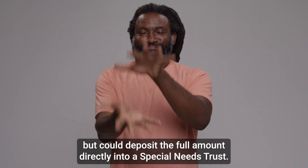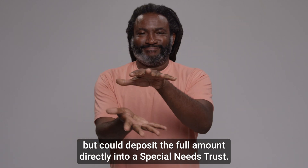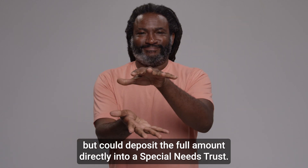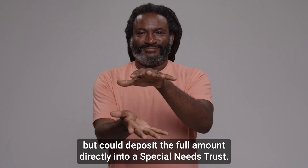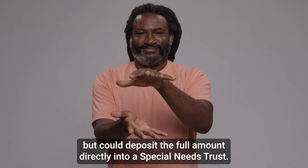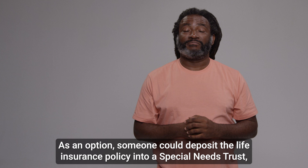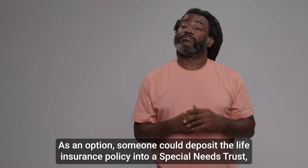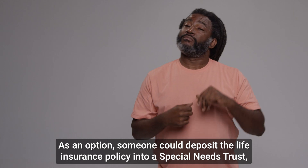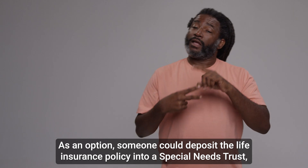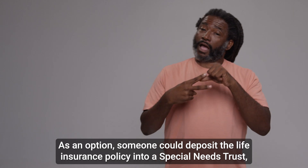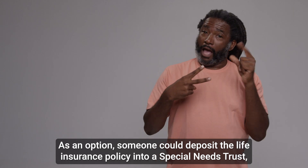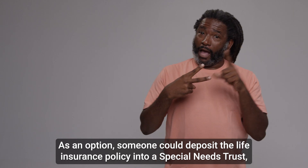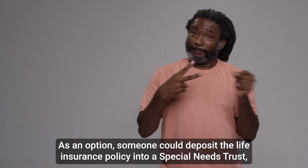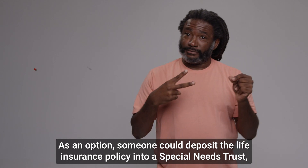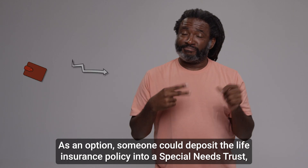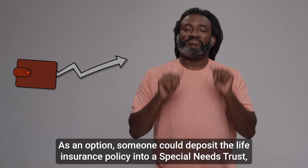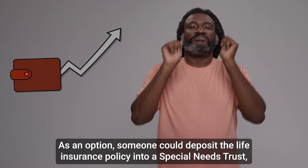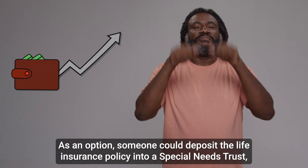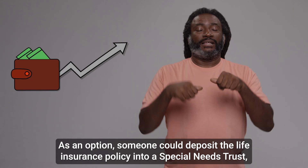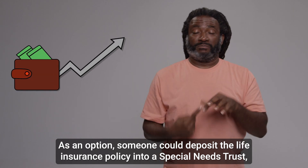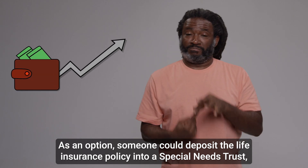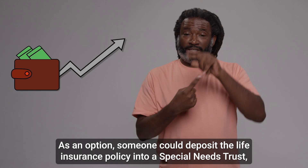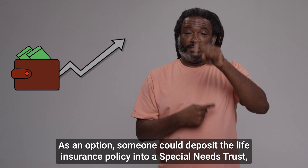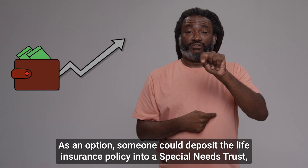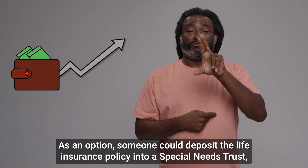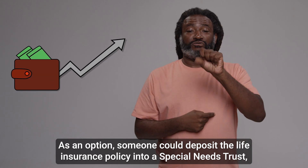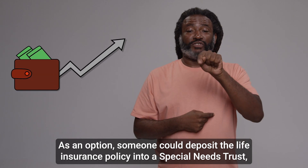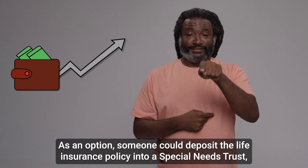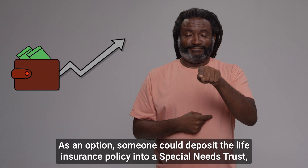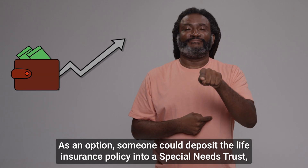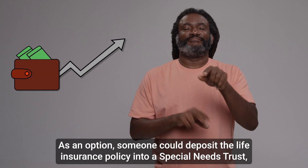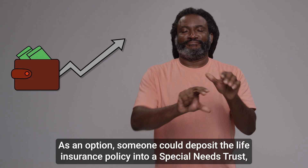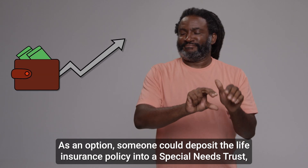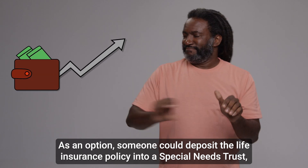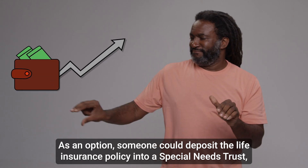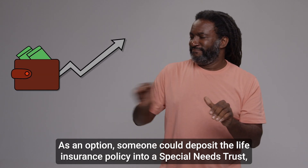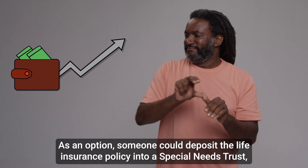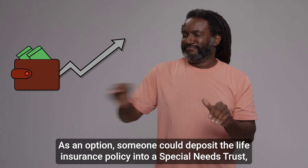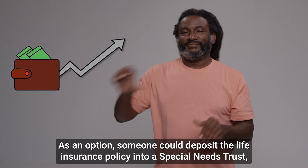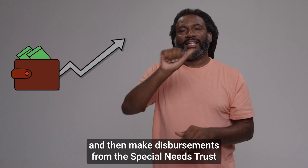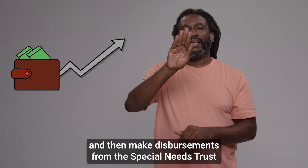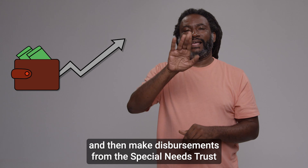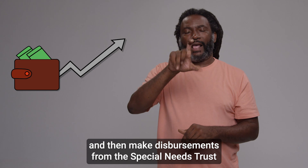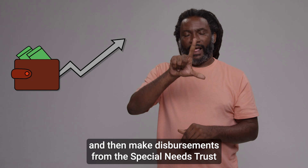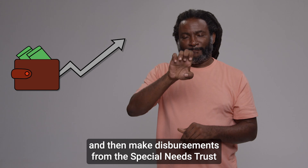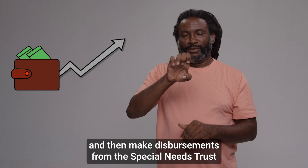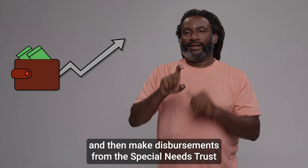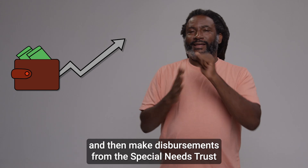As an option, someone could deposit the life insurance policy into a special needs trust and then make disbursements from